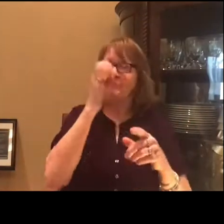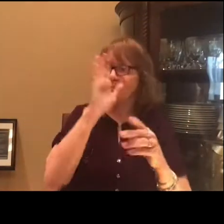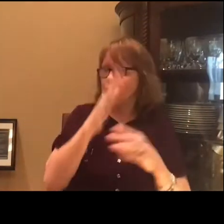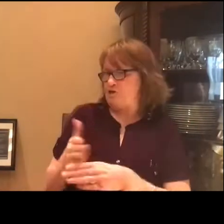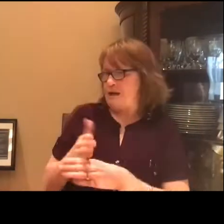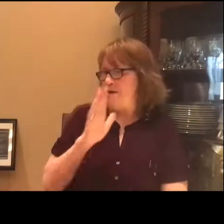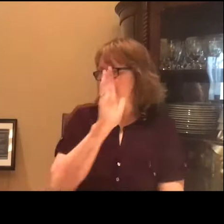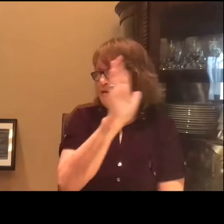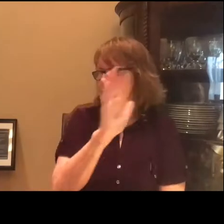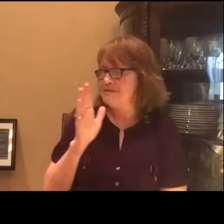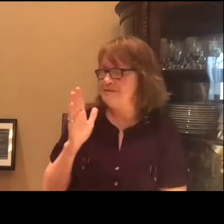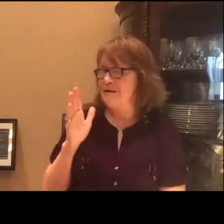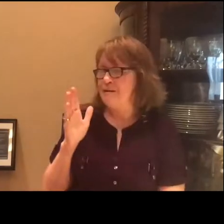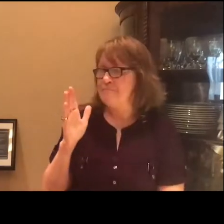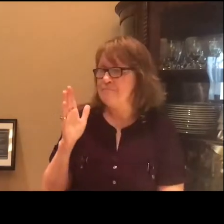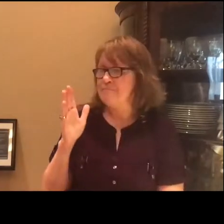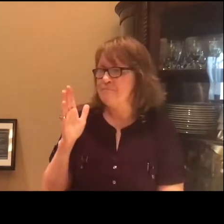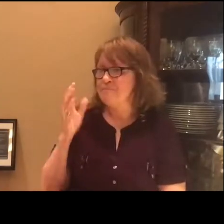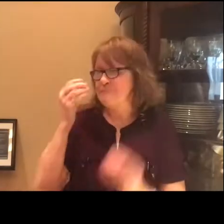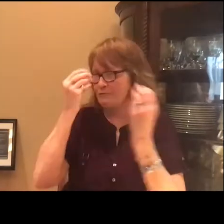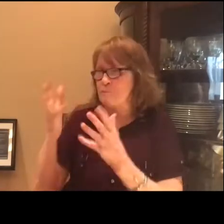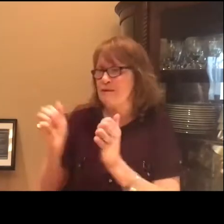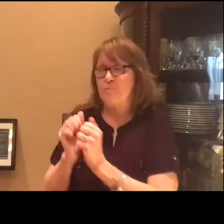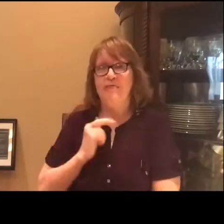and curiosity. He had the curiosity of a child,